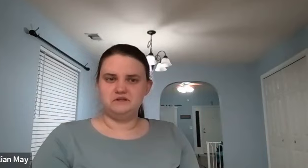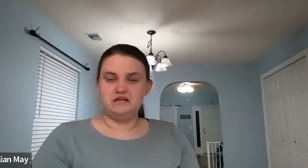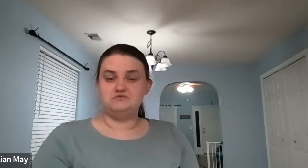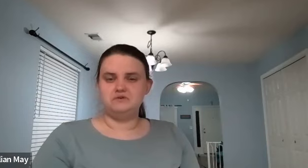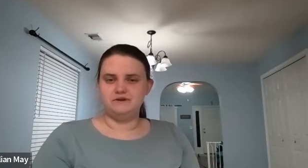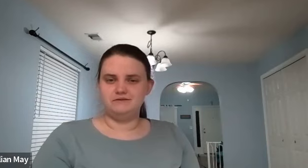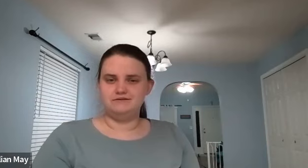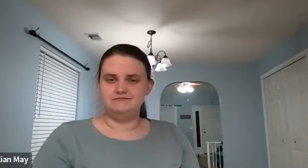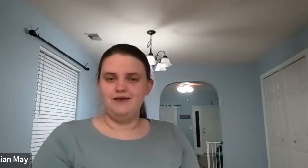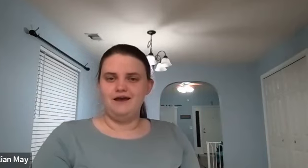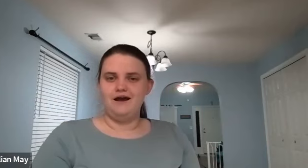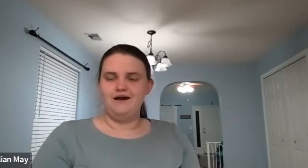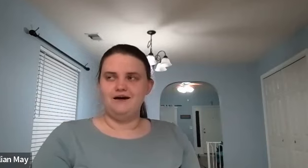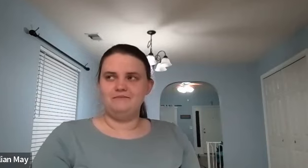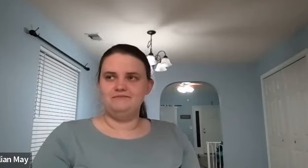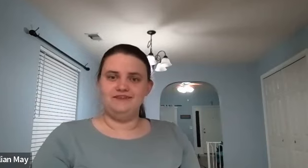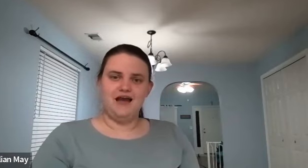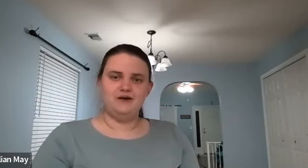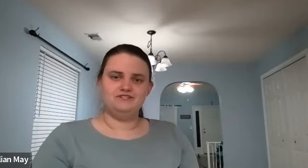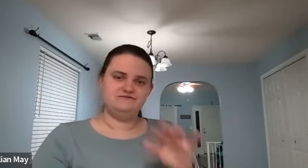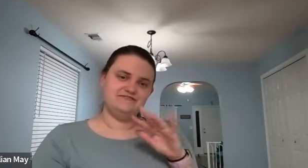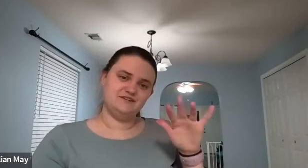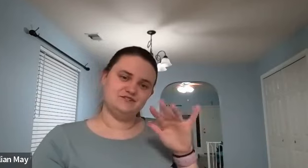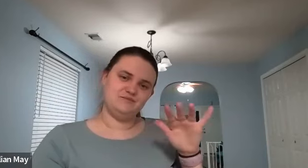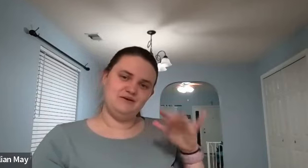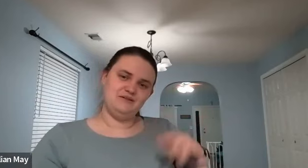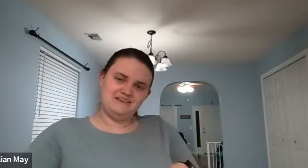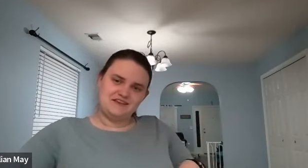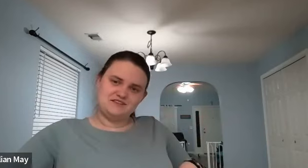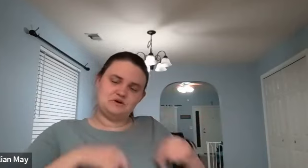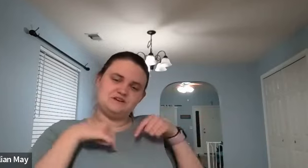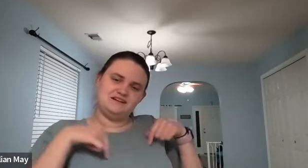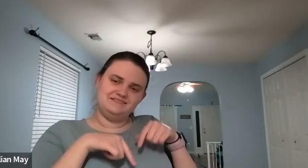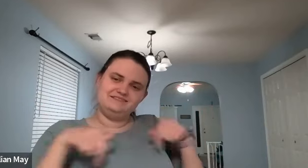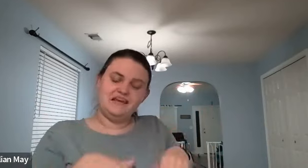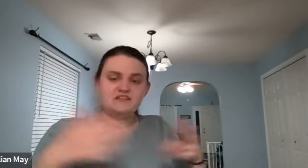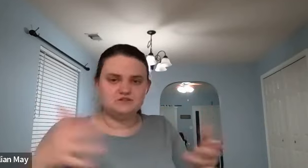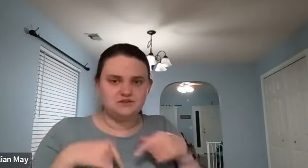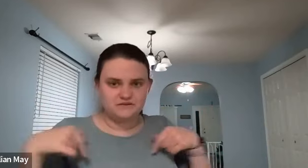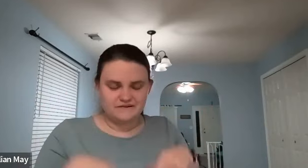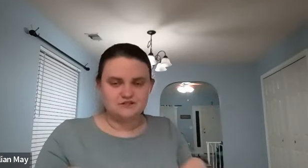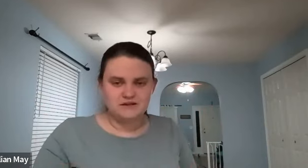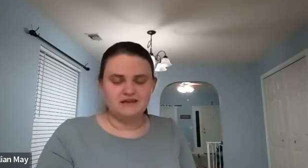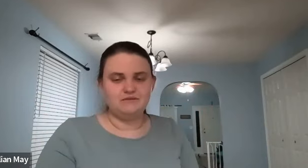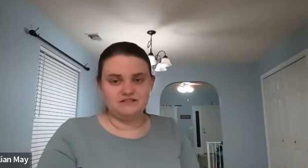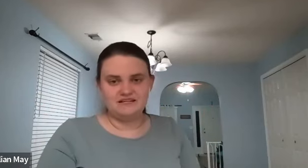complicated real fast. Yeah, I would just finger spell like if it has words on it. And that's what you do for finger spelling words